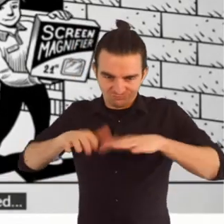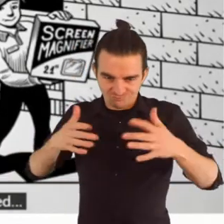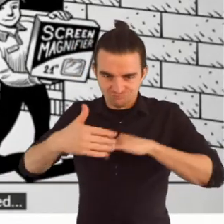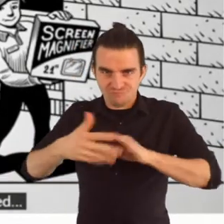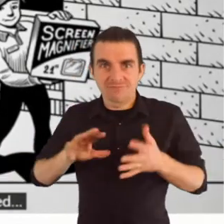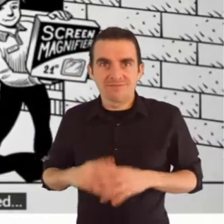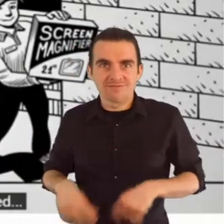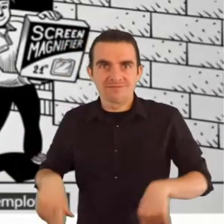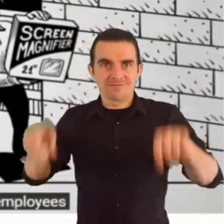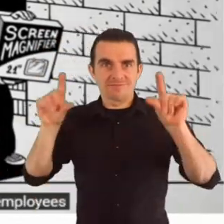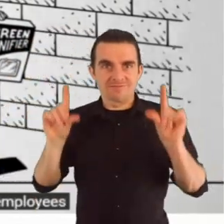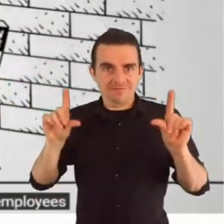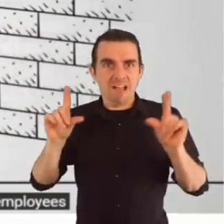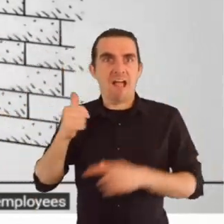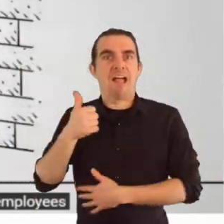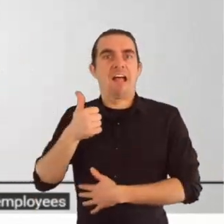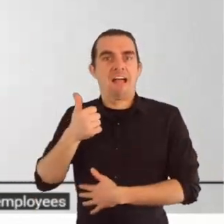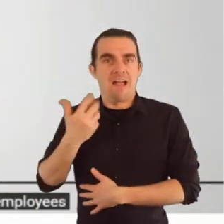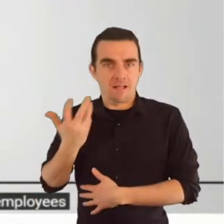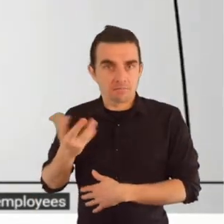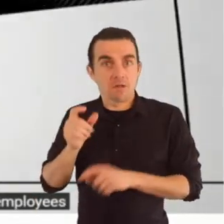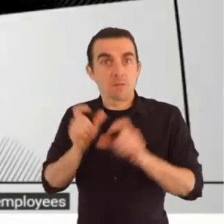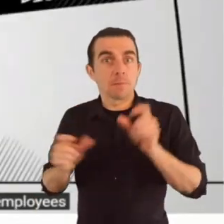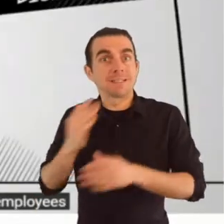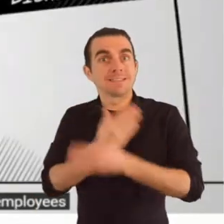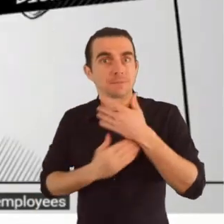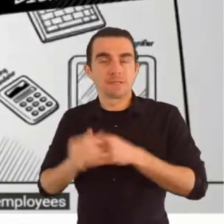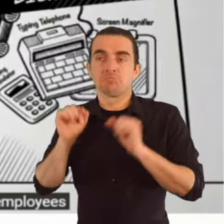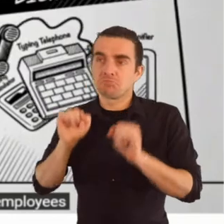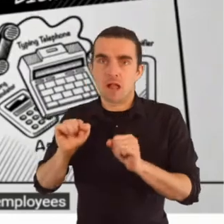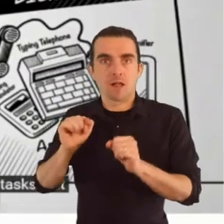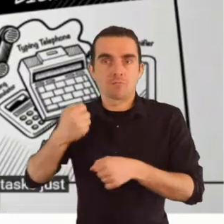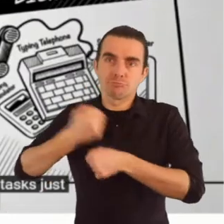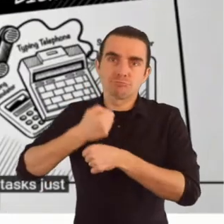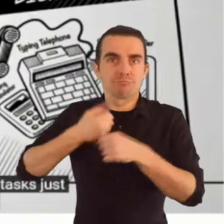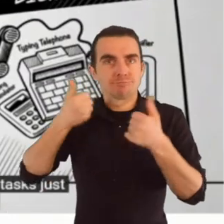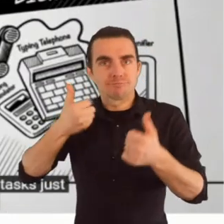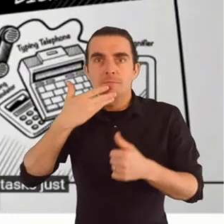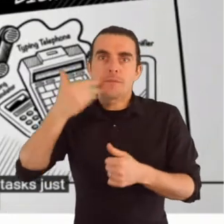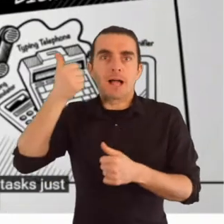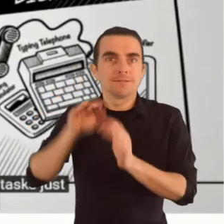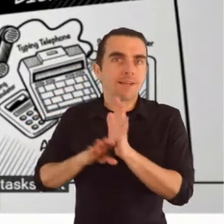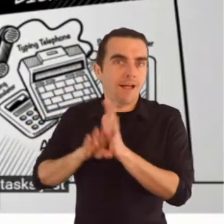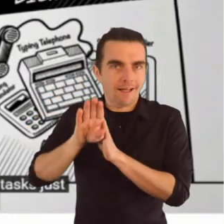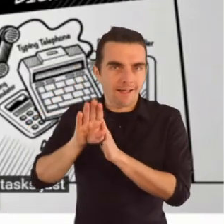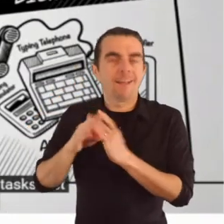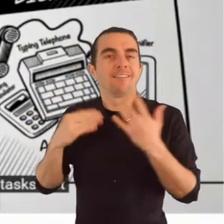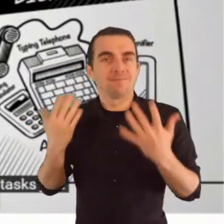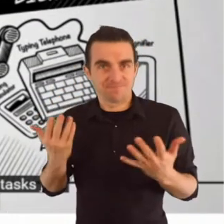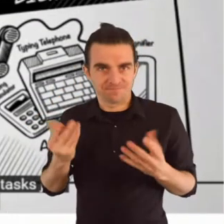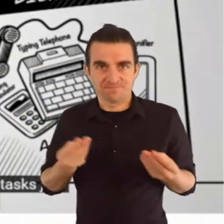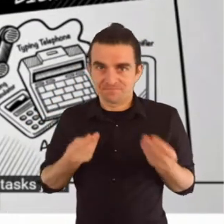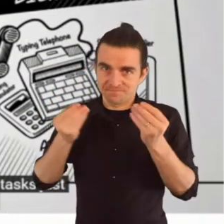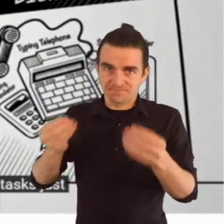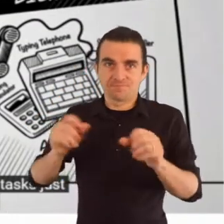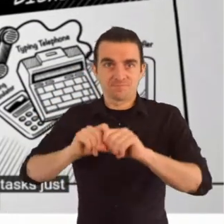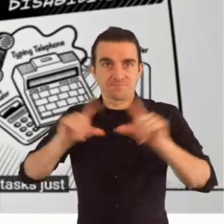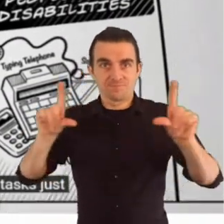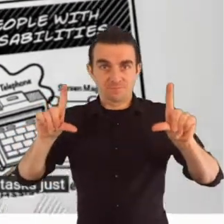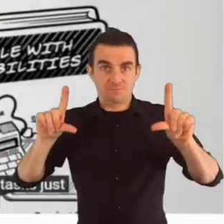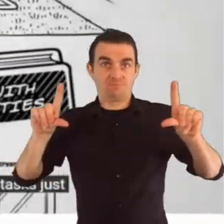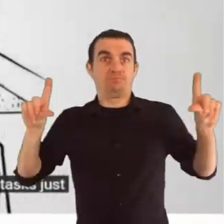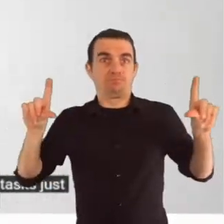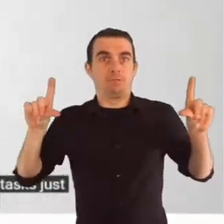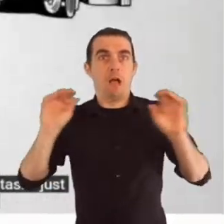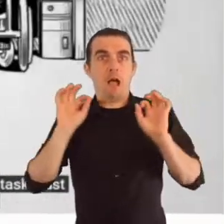been ordered. By using assistive technology, employees with disabilities can perform job tasks just as well as